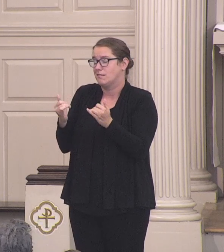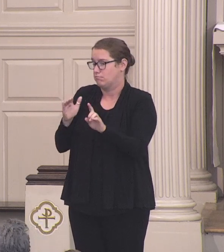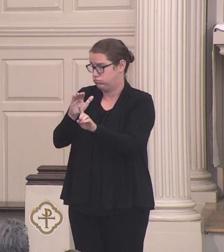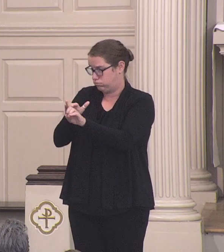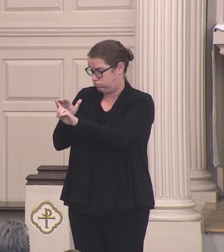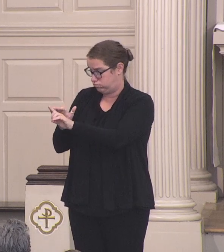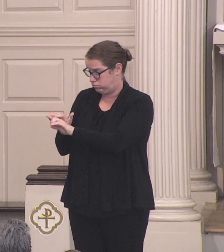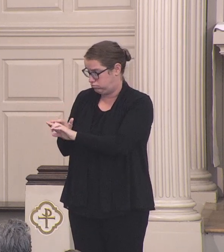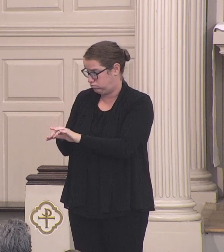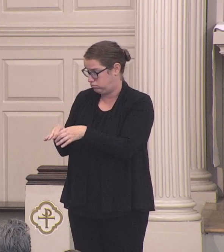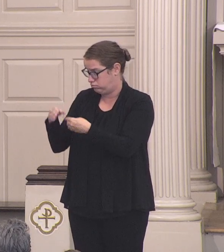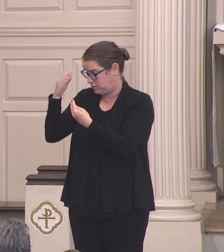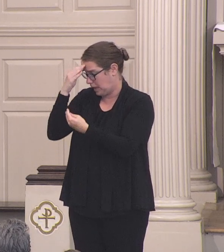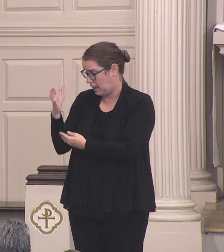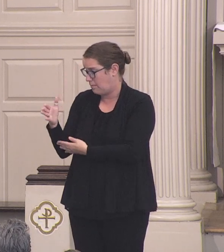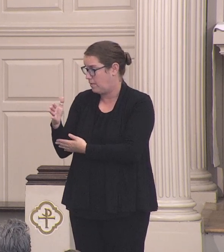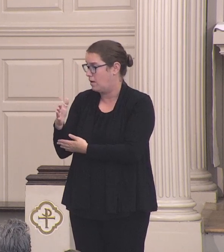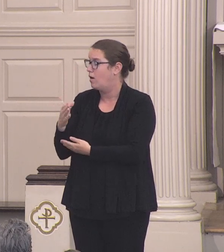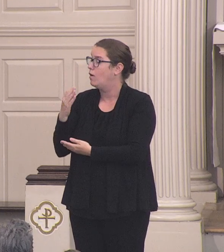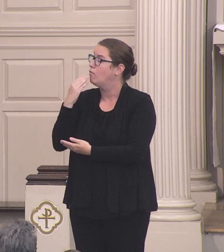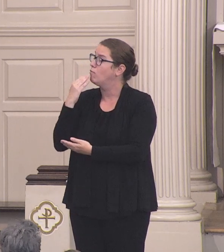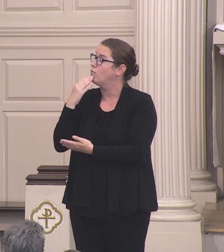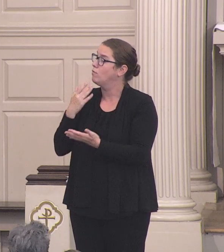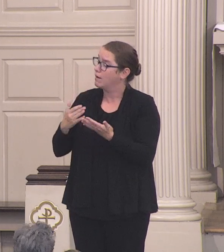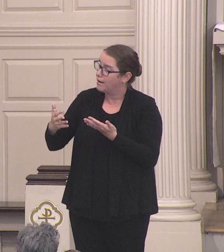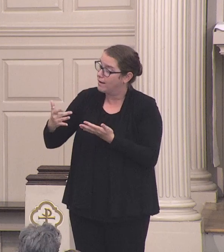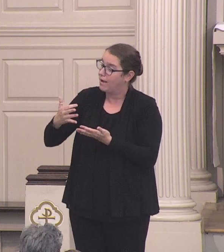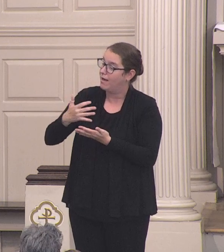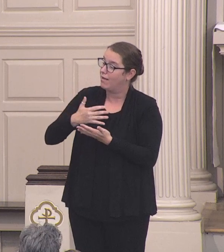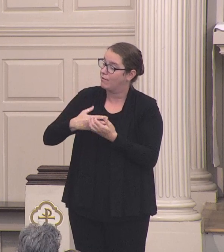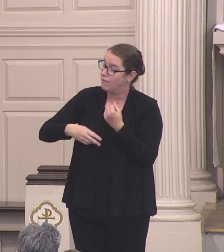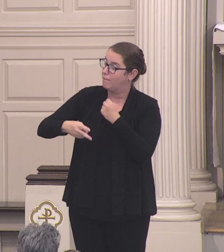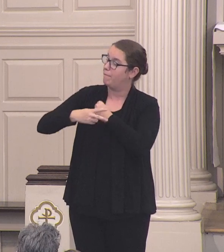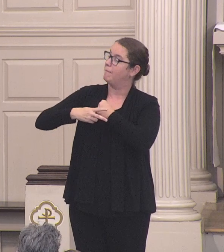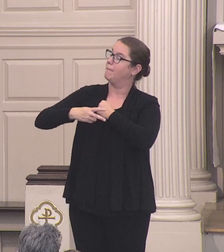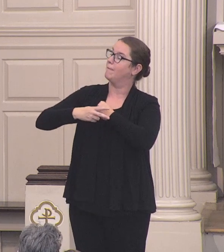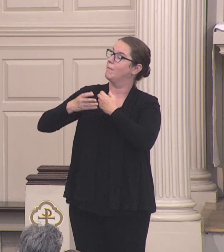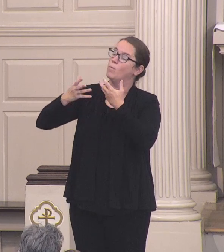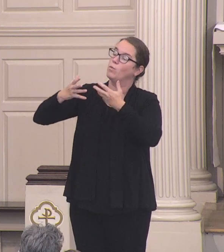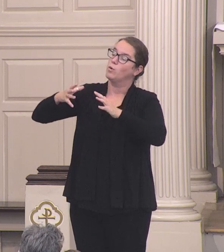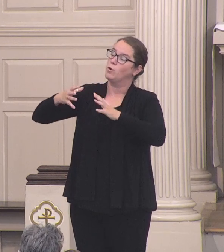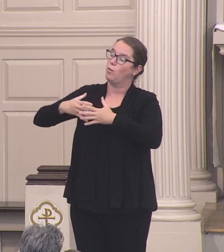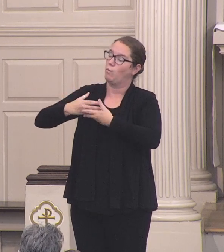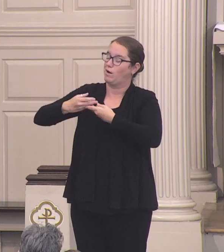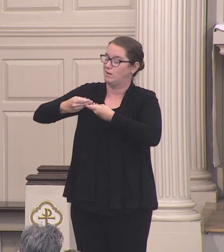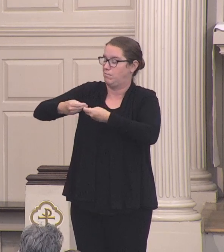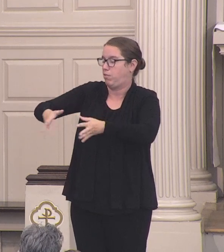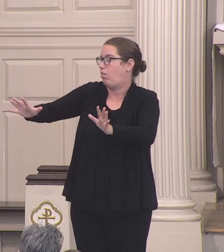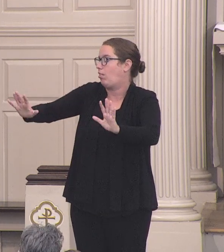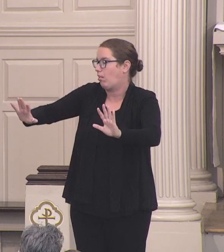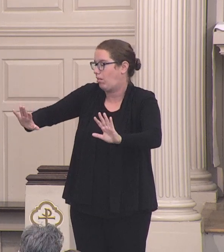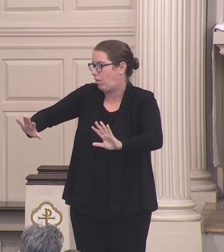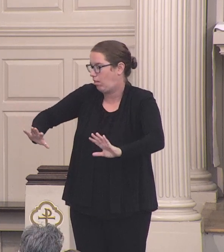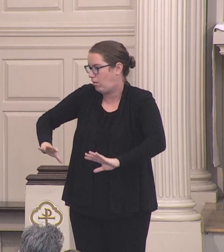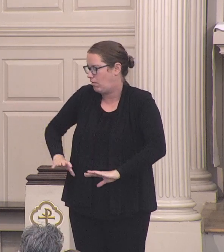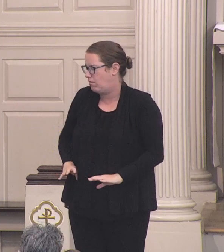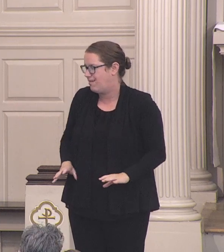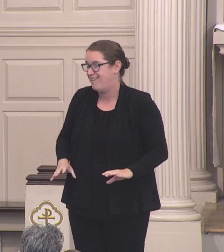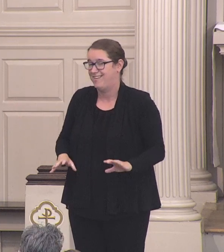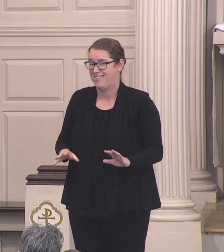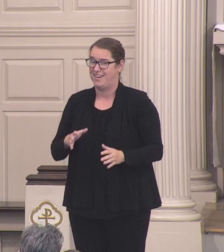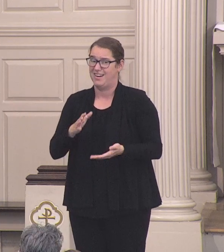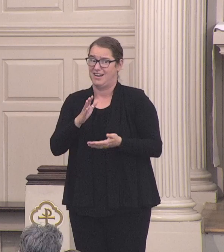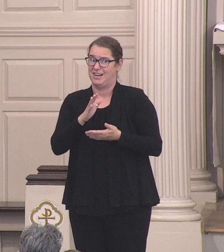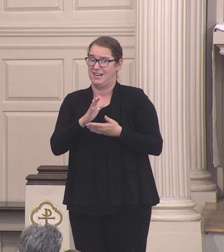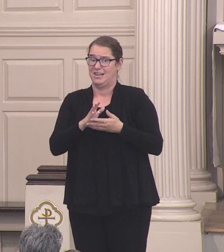wasted. Some people will eat and maybe have a lot wasted. A